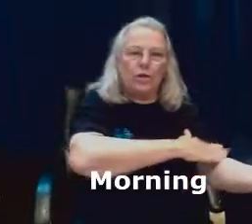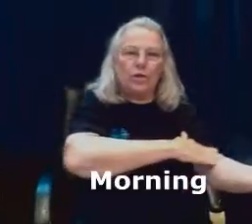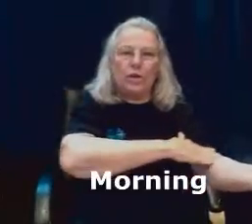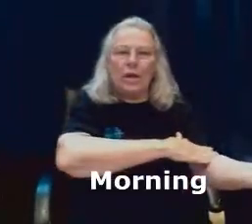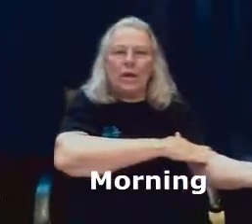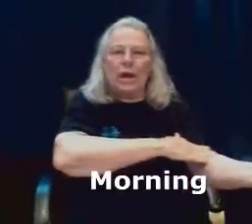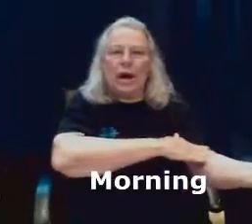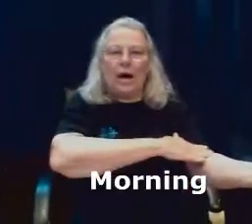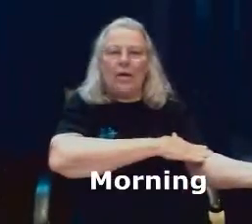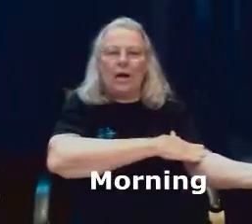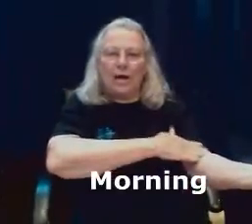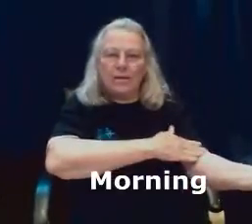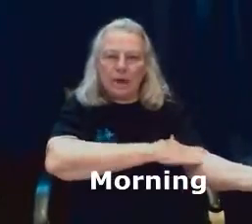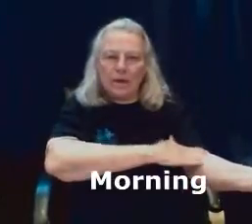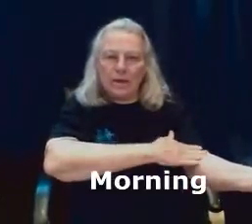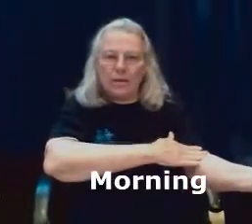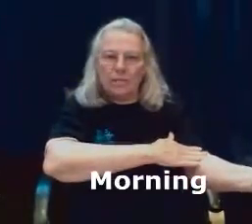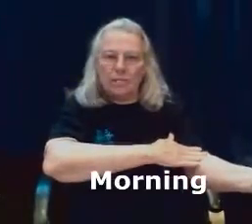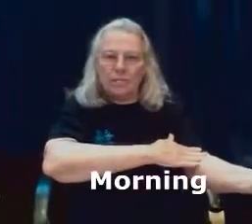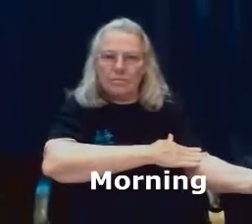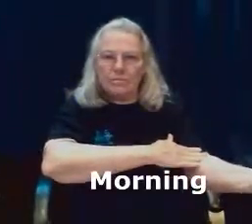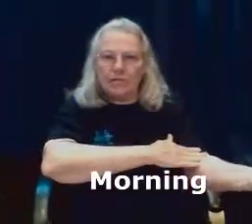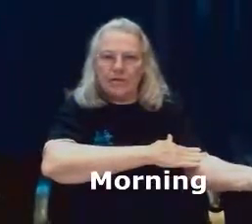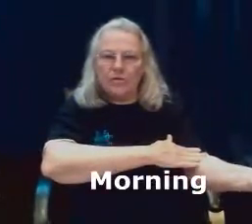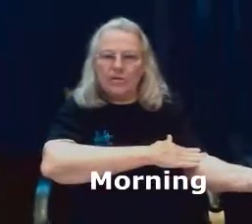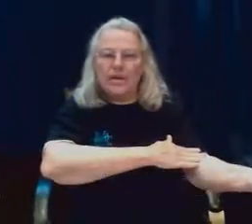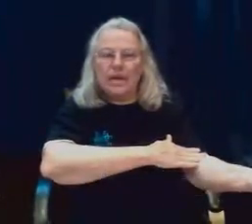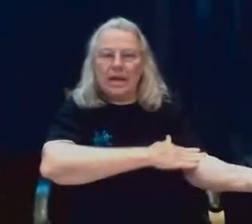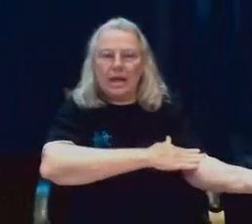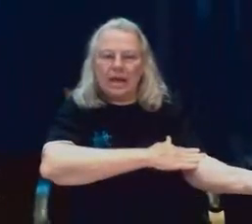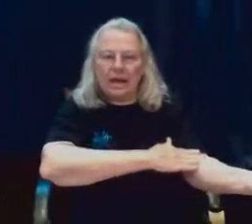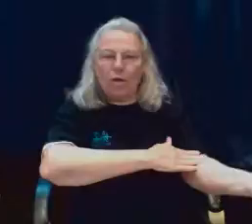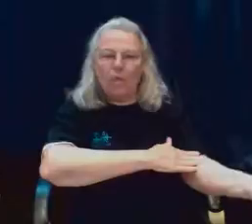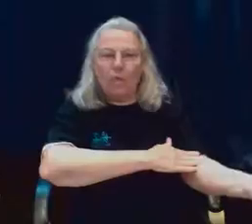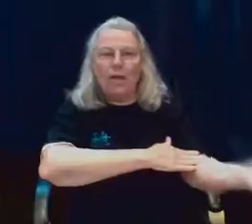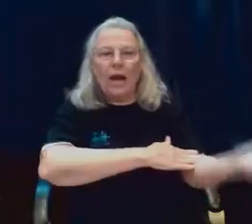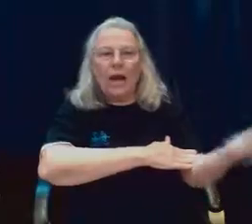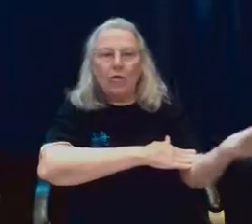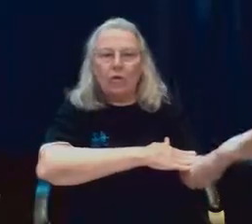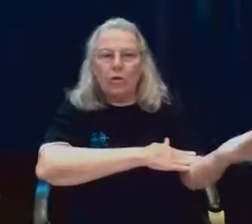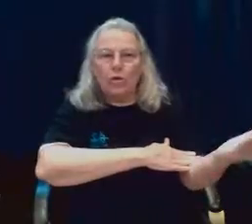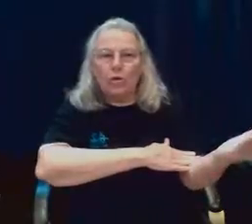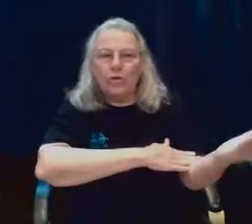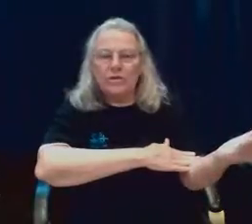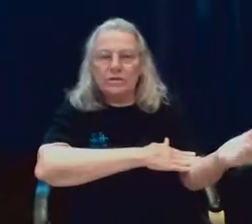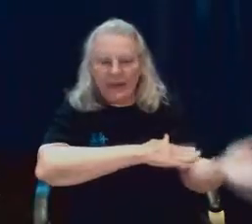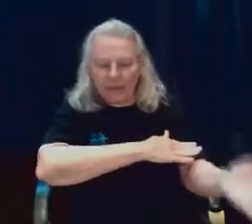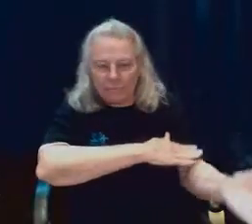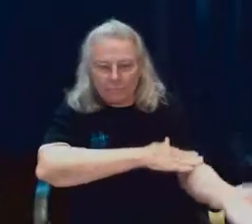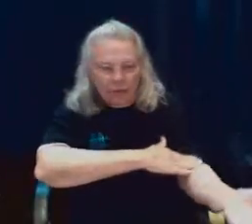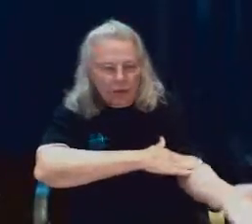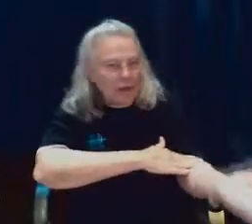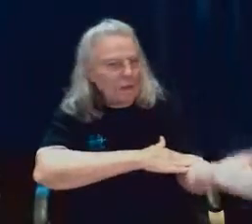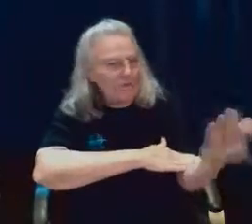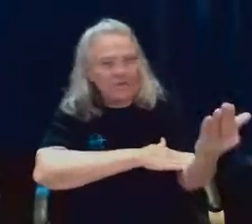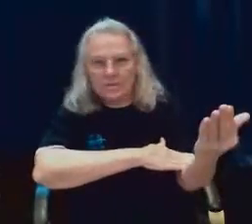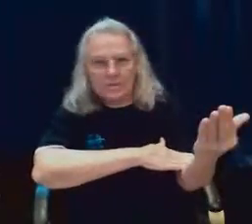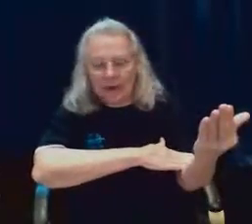your non-dominant fingers in the elbow and you're going to push the sun up just